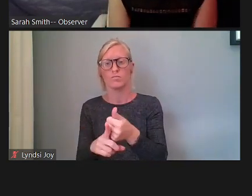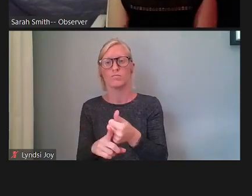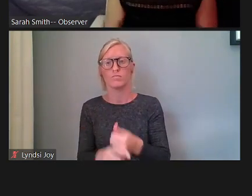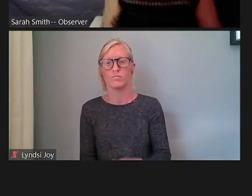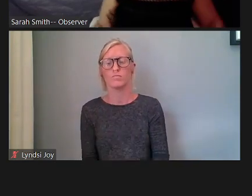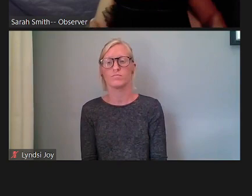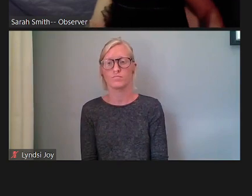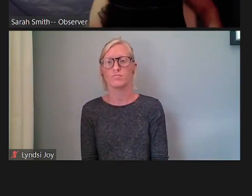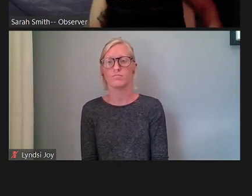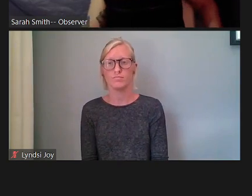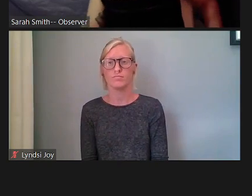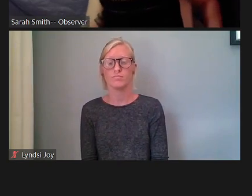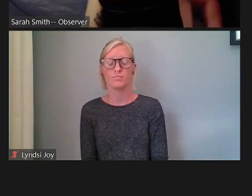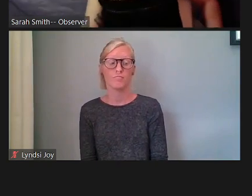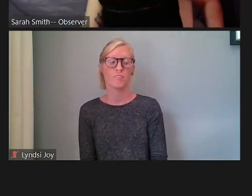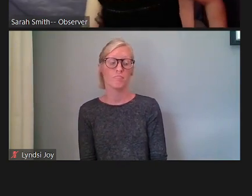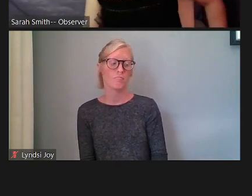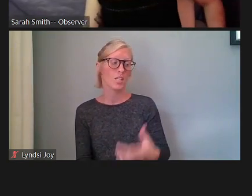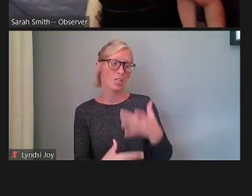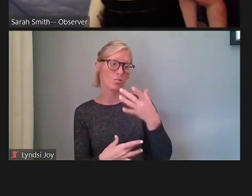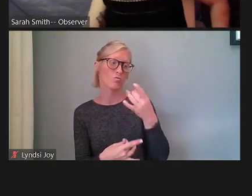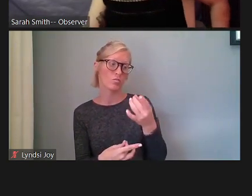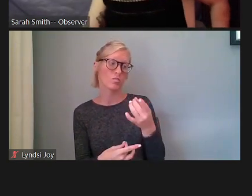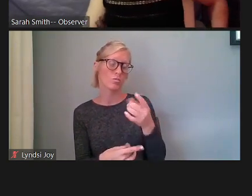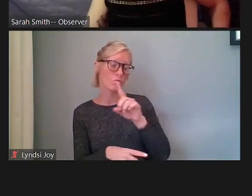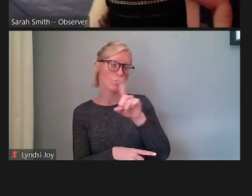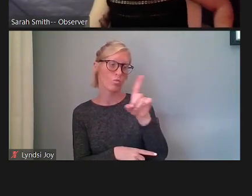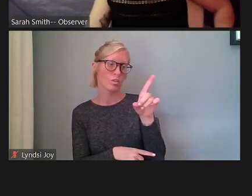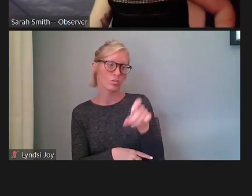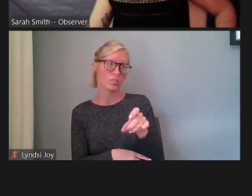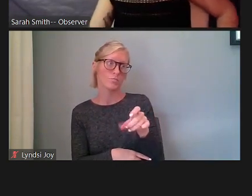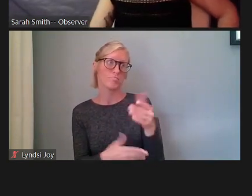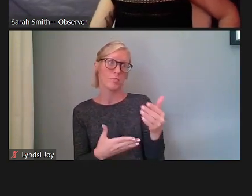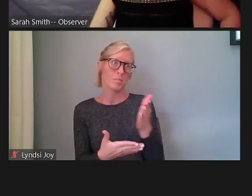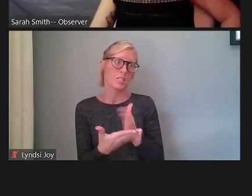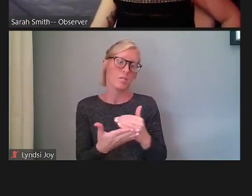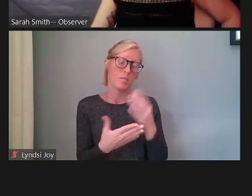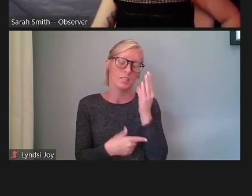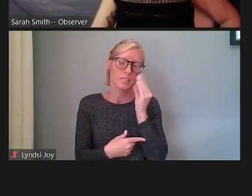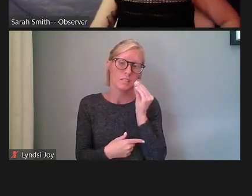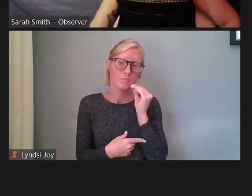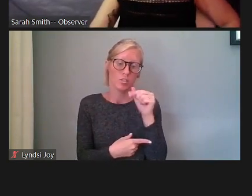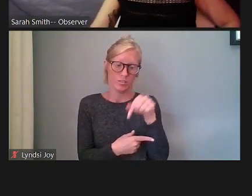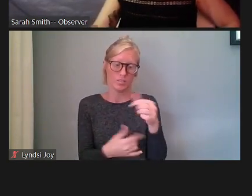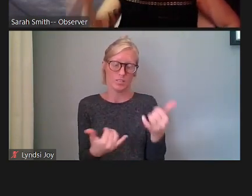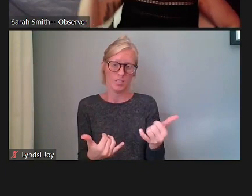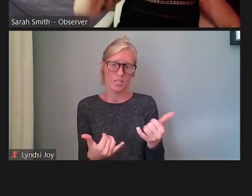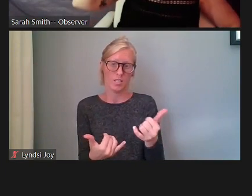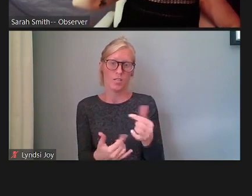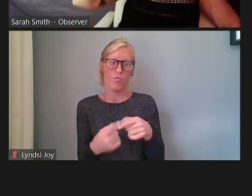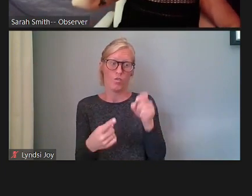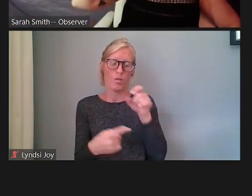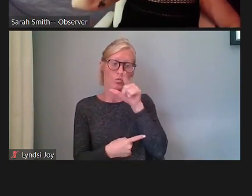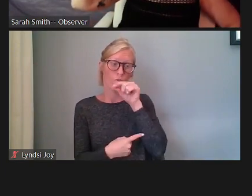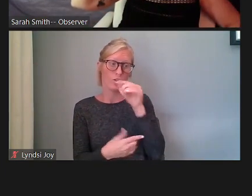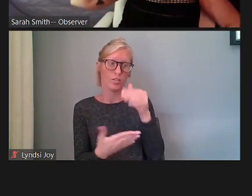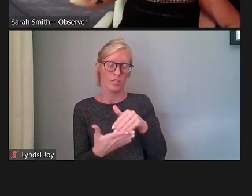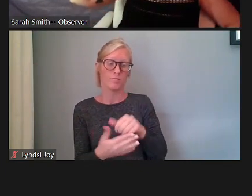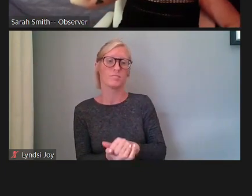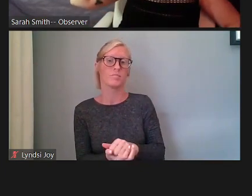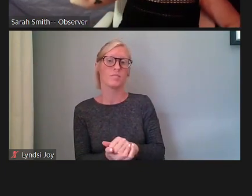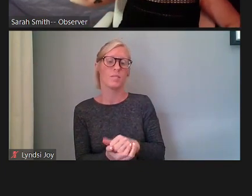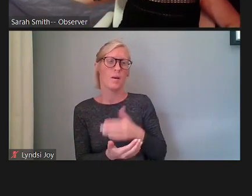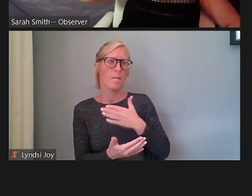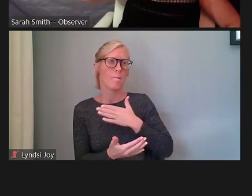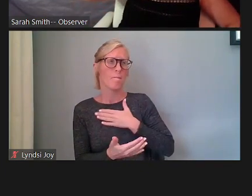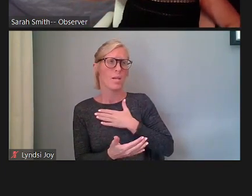Here is an interesting question that probably some of us experience this day. It's from Twitter. My